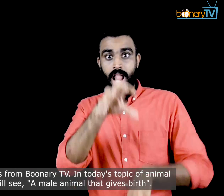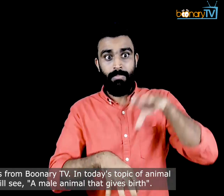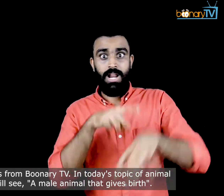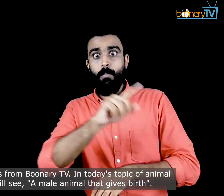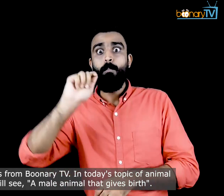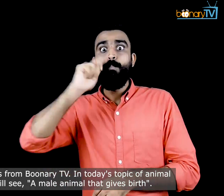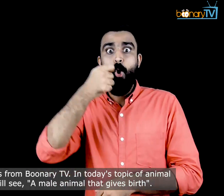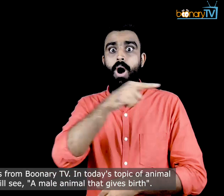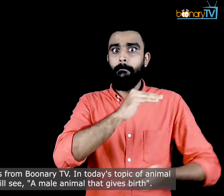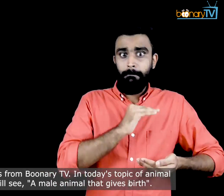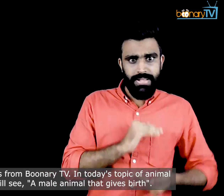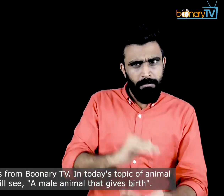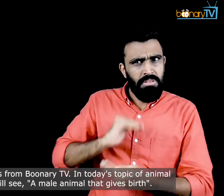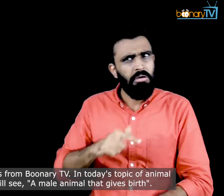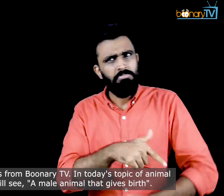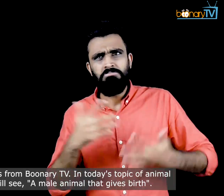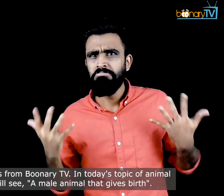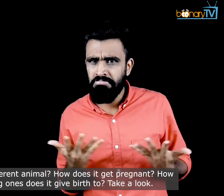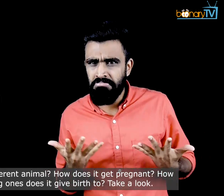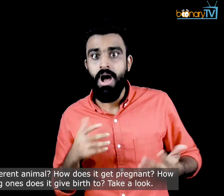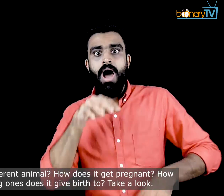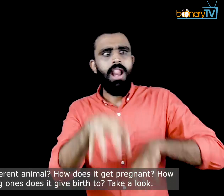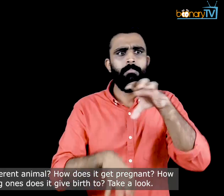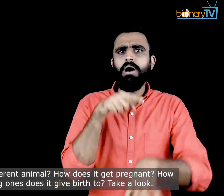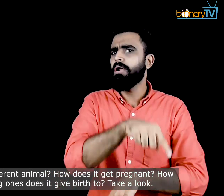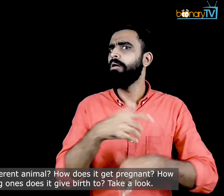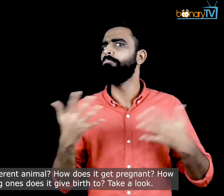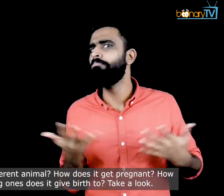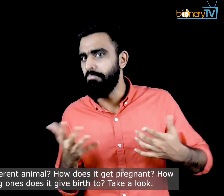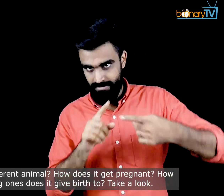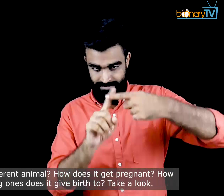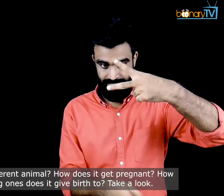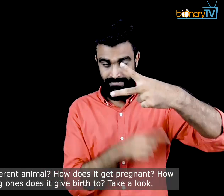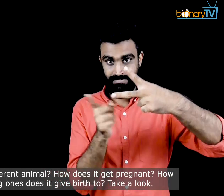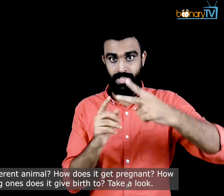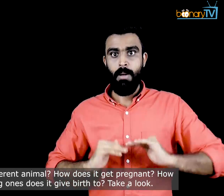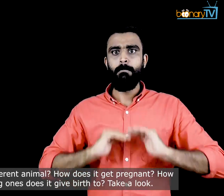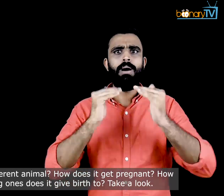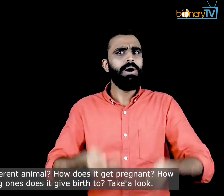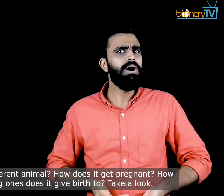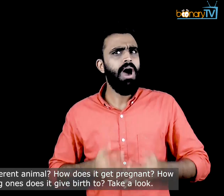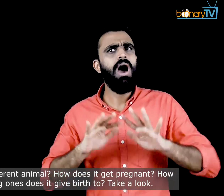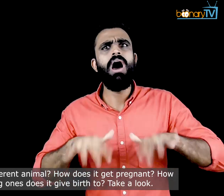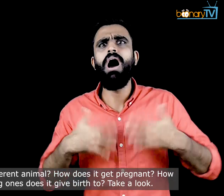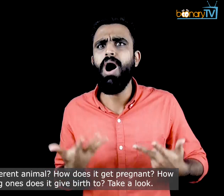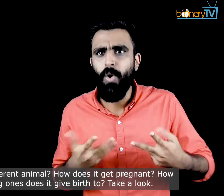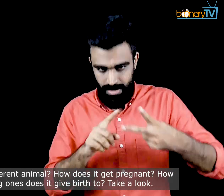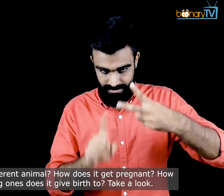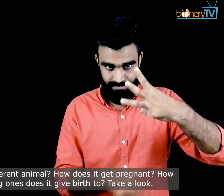male animal that gives birth. Which is this different animal? How does it get pregnant? How